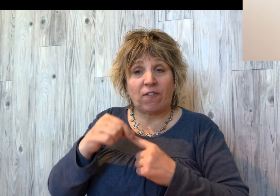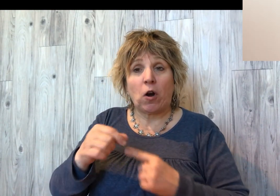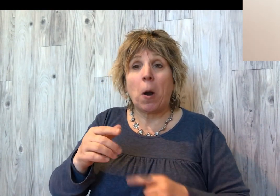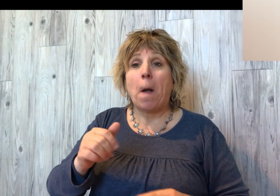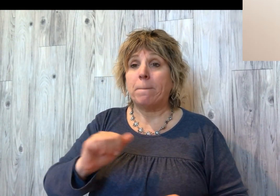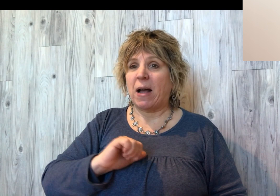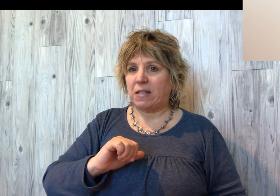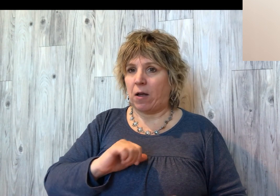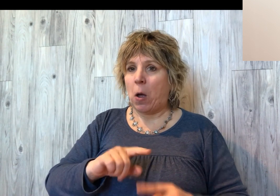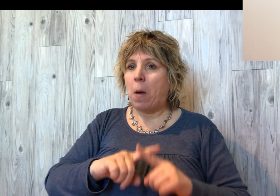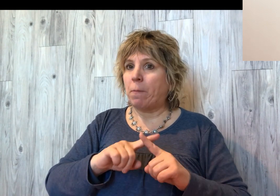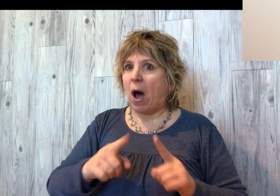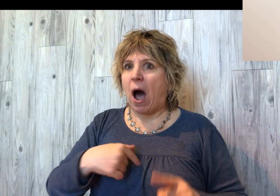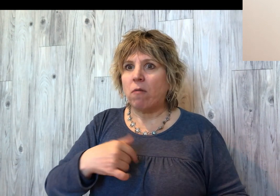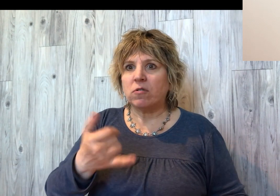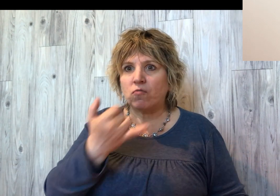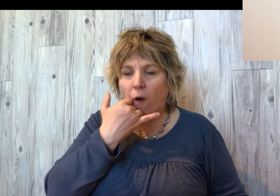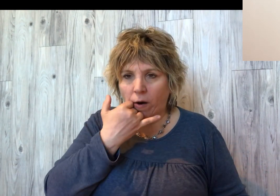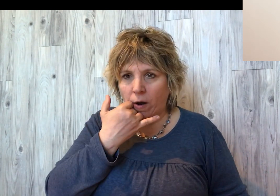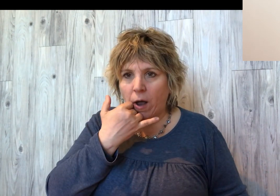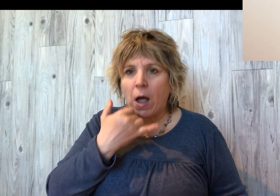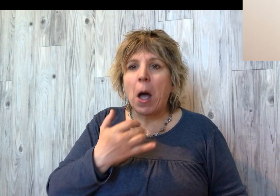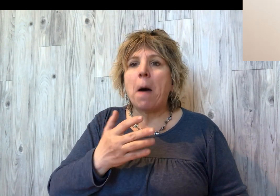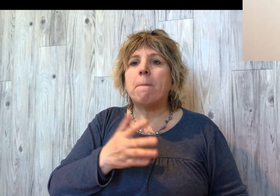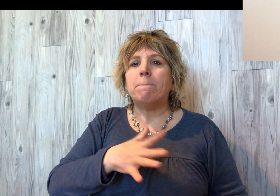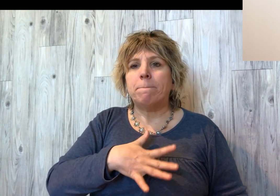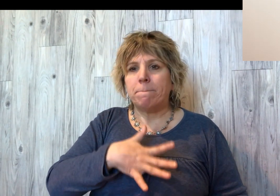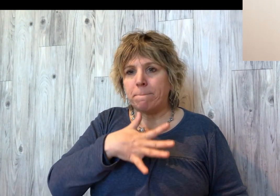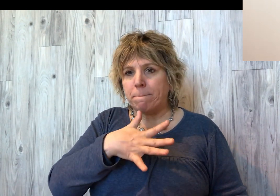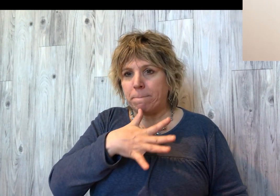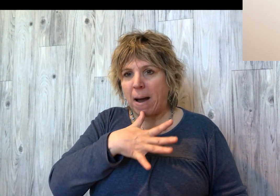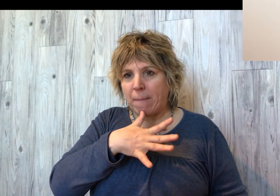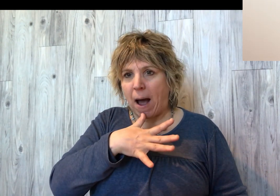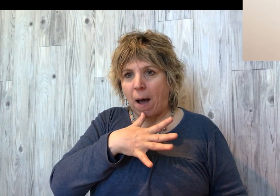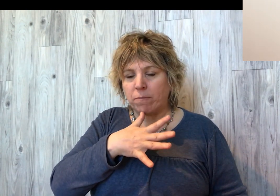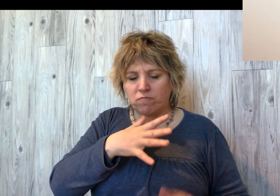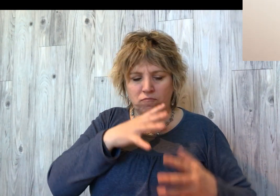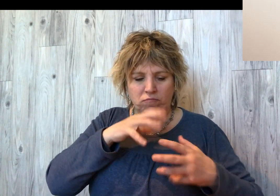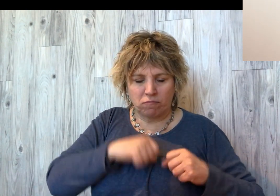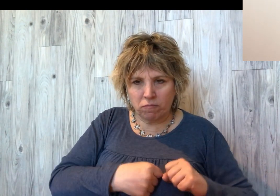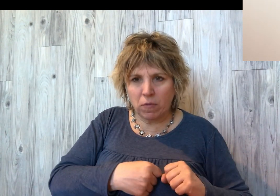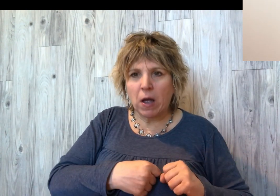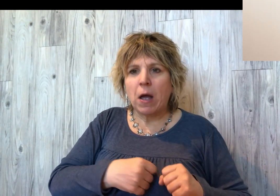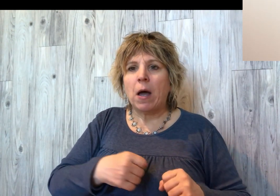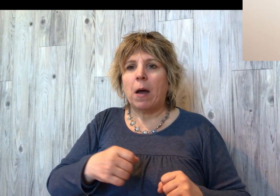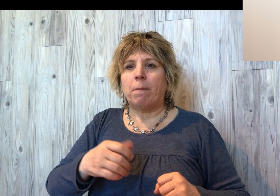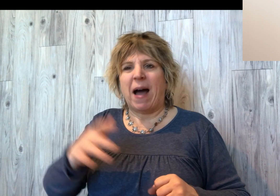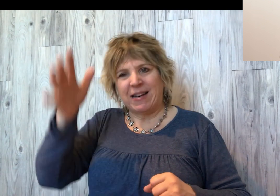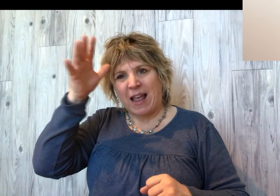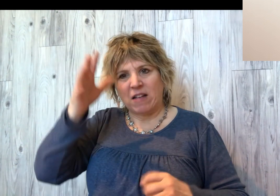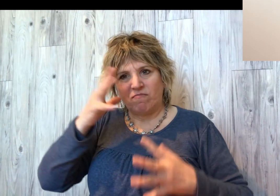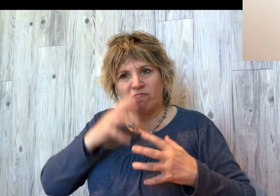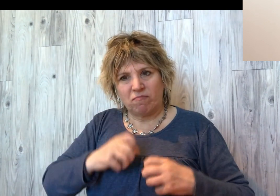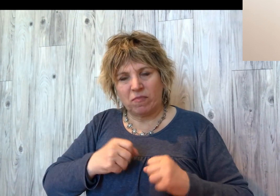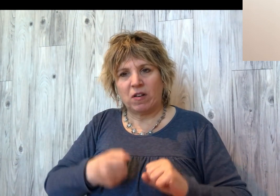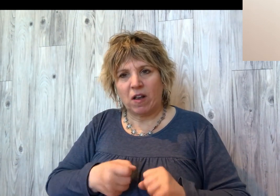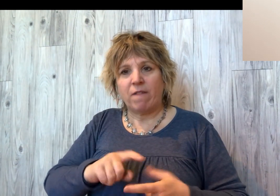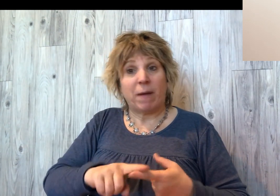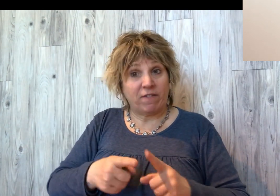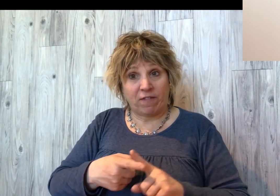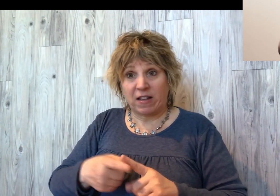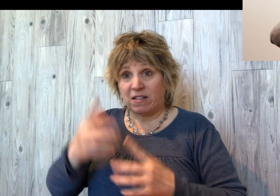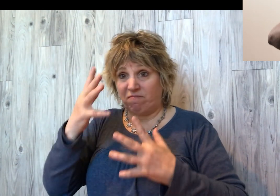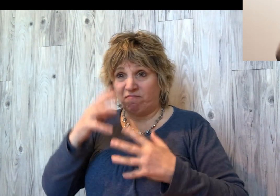anybody but myself. And the truth is, I was dead wrong because I was breaking my mom's heart, breaking my dad's heart, breaking my own life, and breaking my